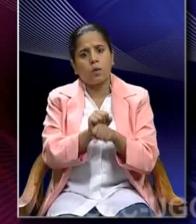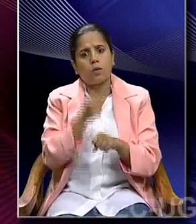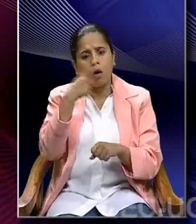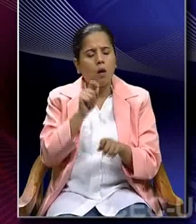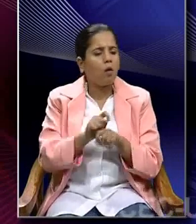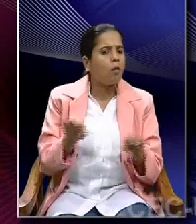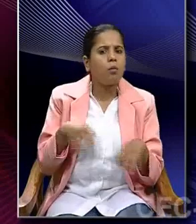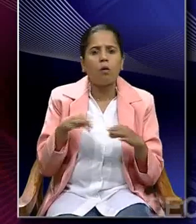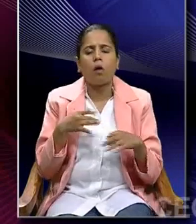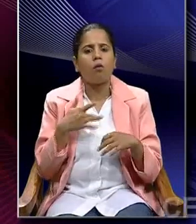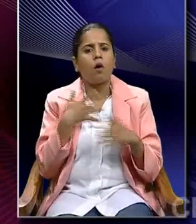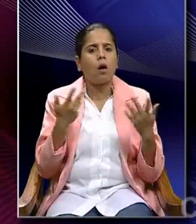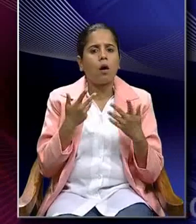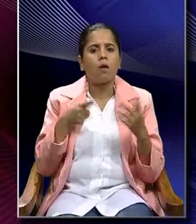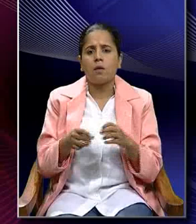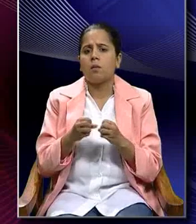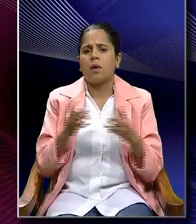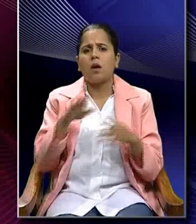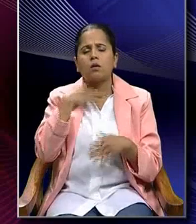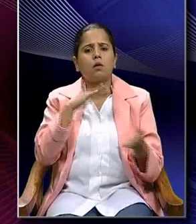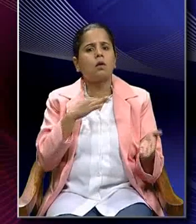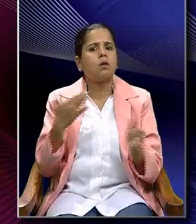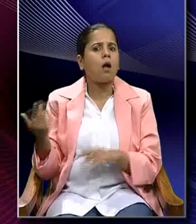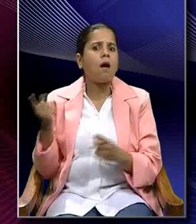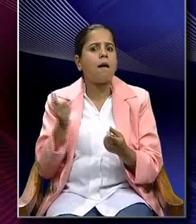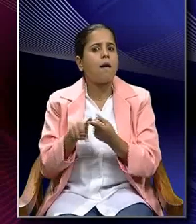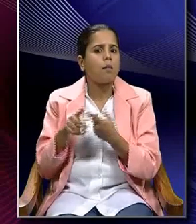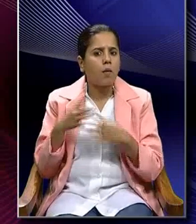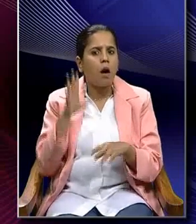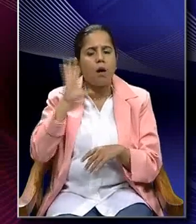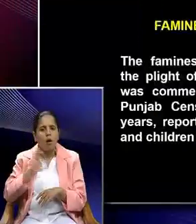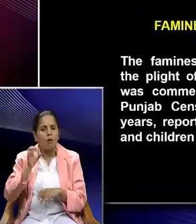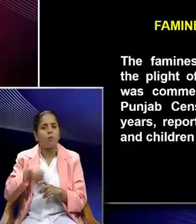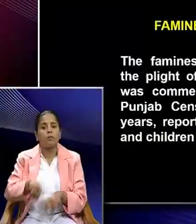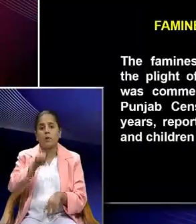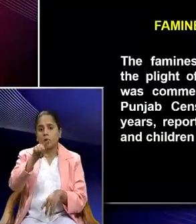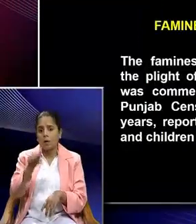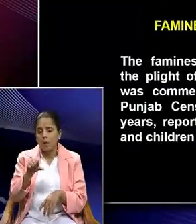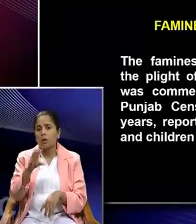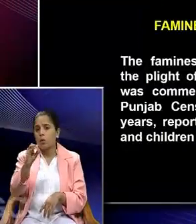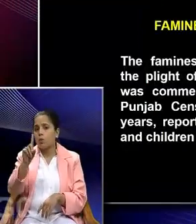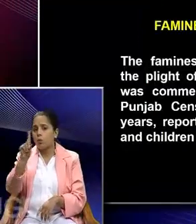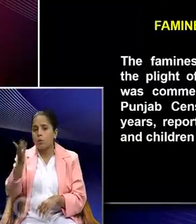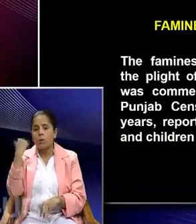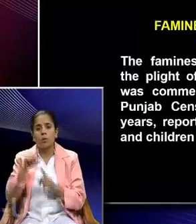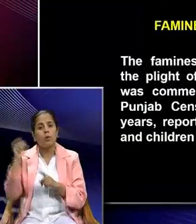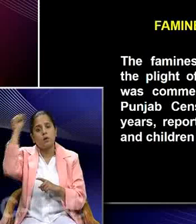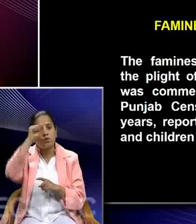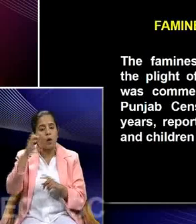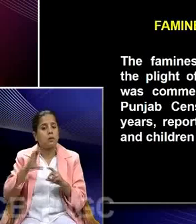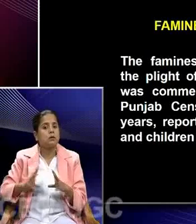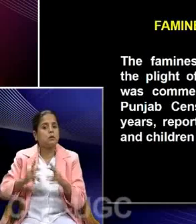coming. And there was a lot of deaths during this period reported in the 1901 Punjab